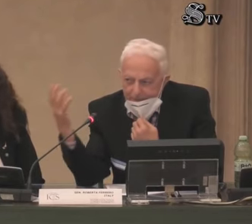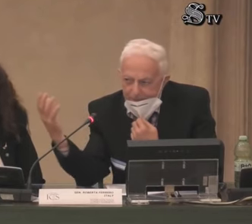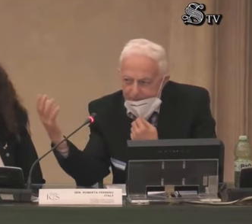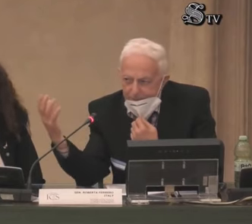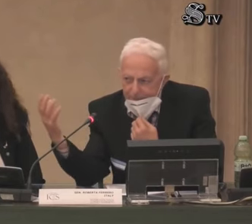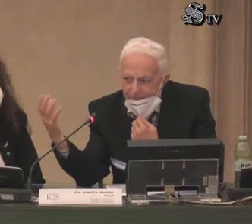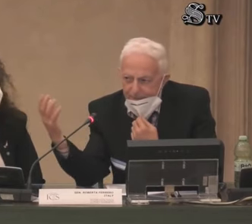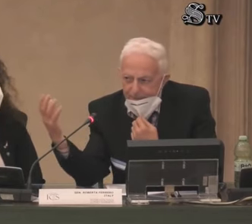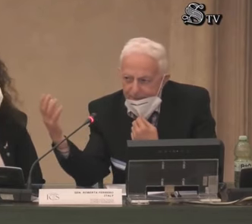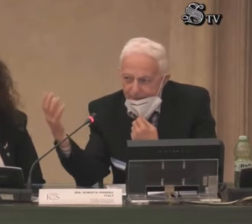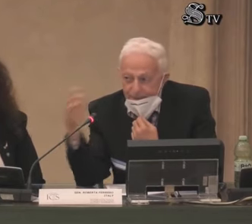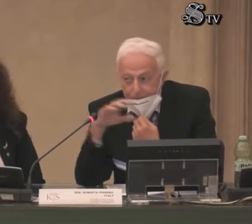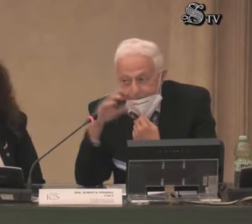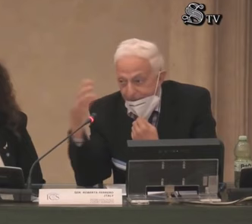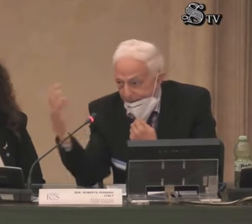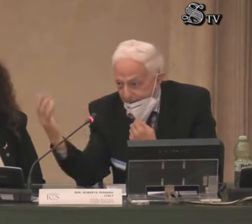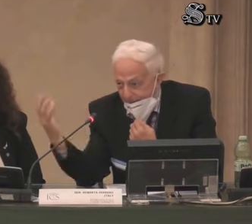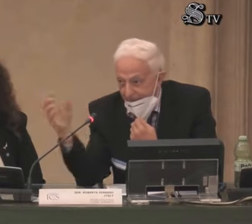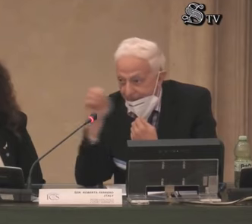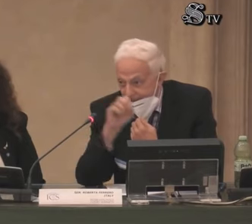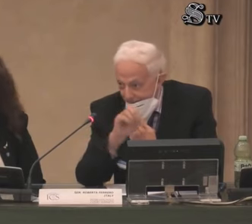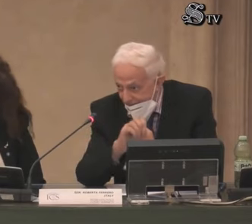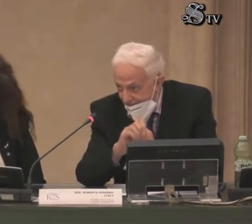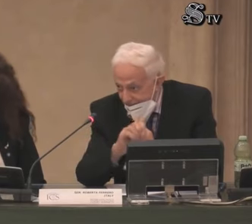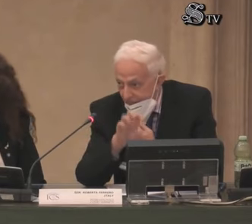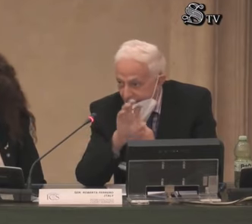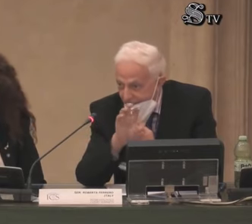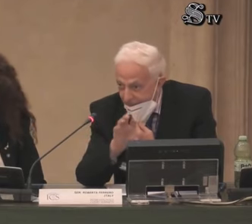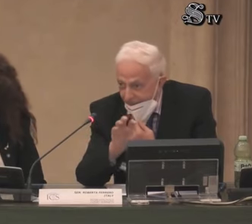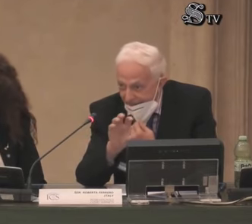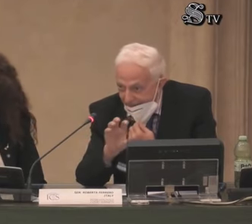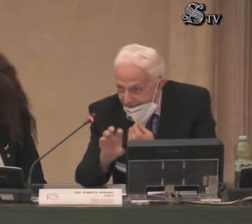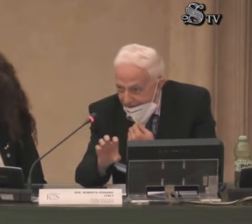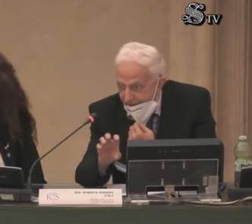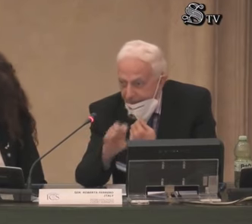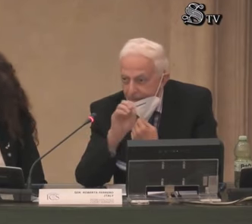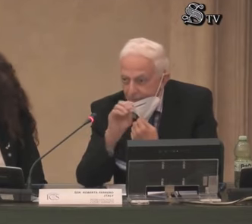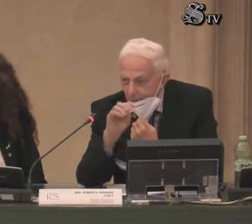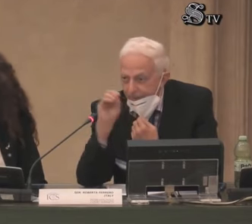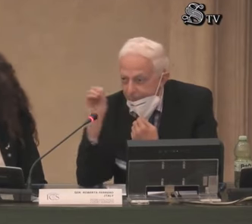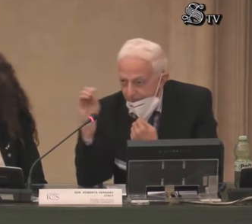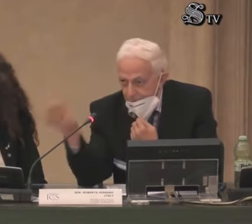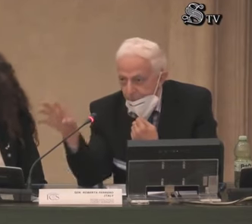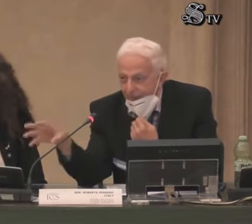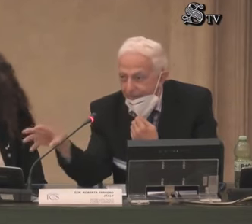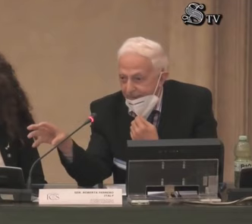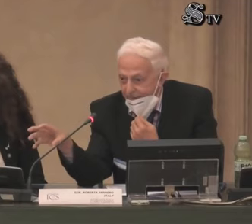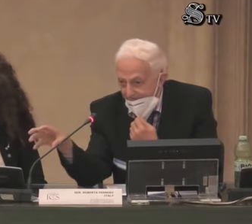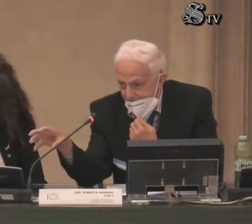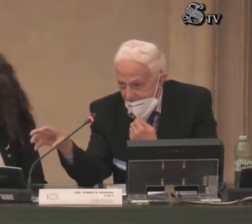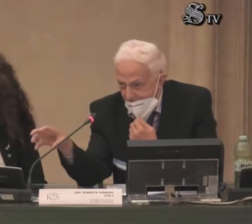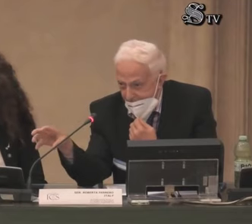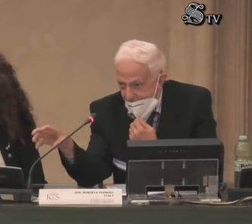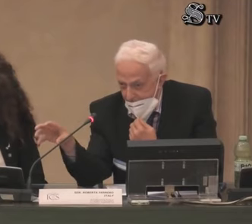many mechanisms that are hypothesized that can activate it by the different keys to activate